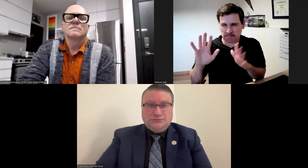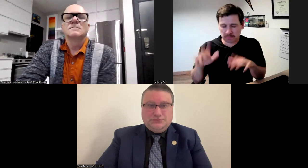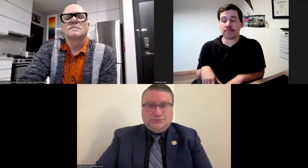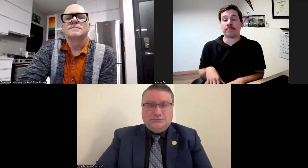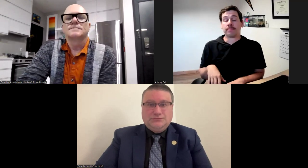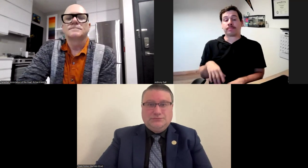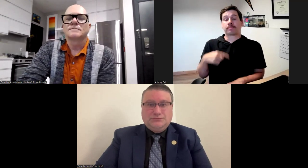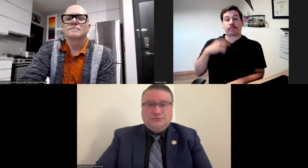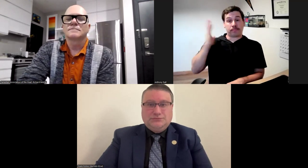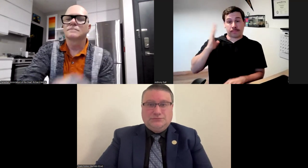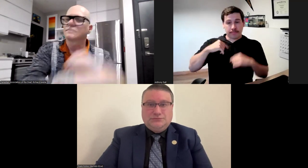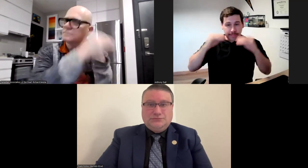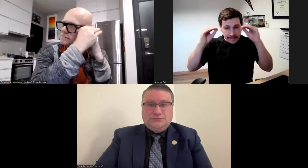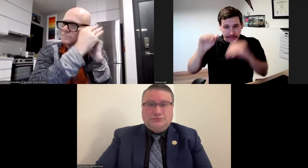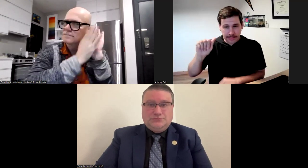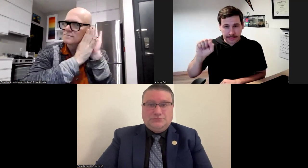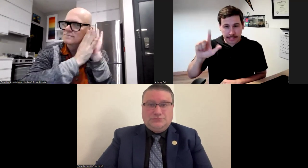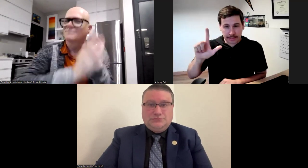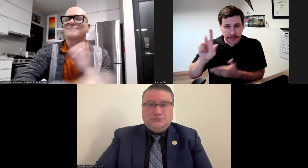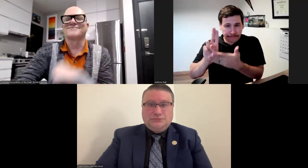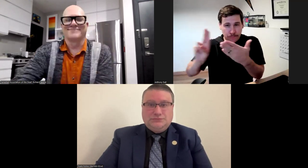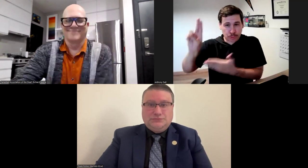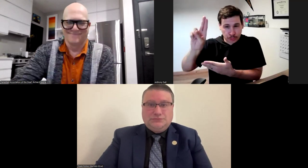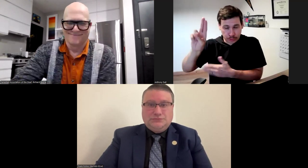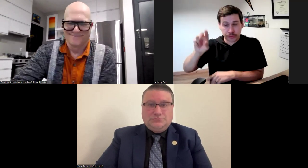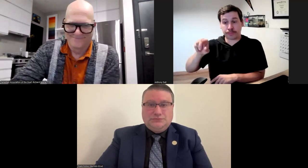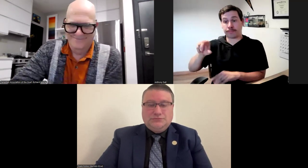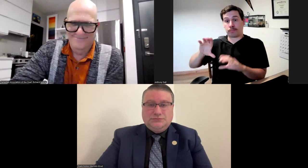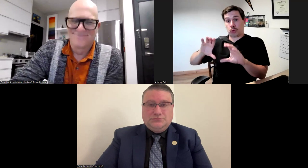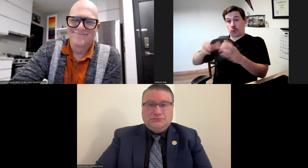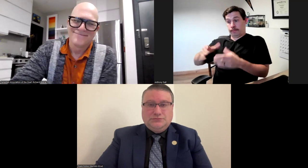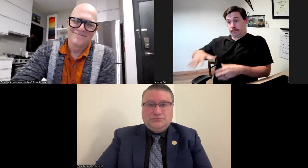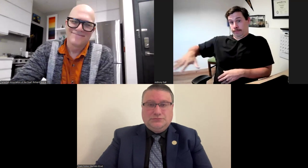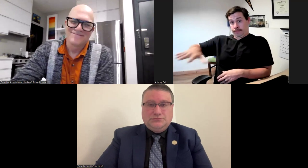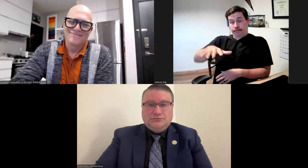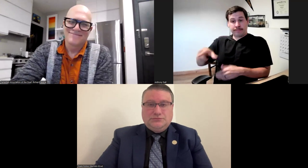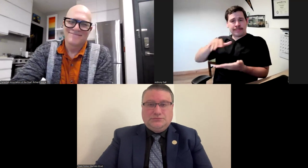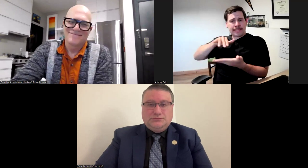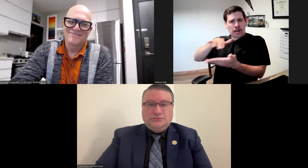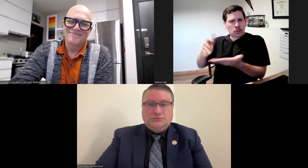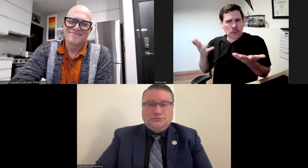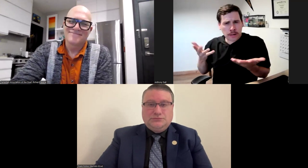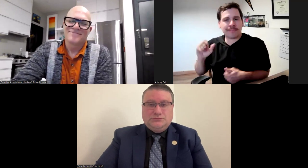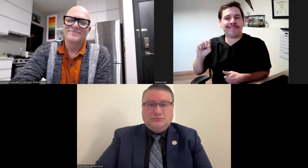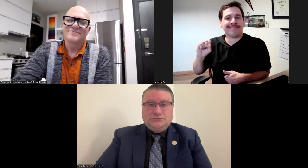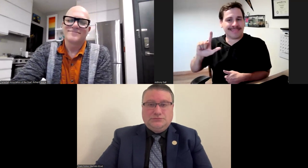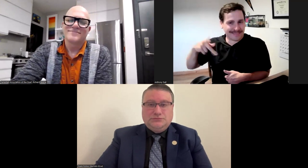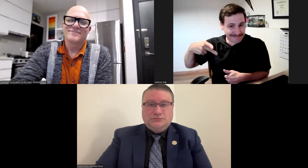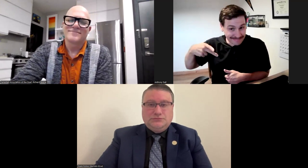racism, ageism, all of those isms that exist in society. I was teaching ASL at a university, and the class of